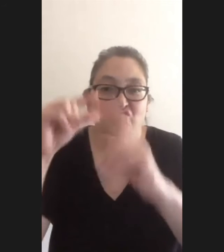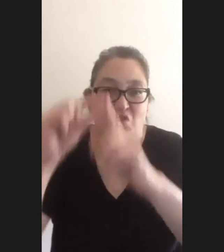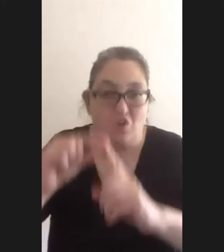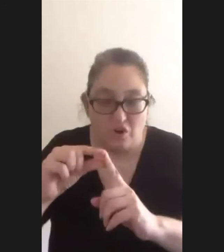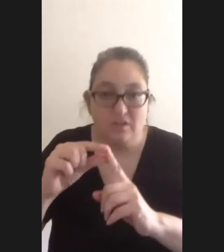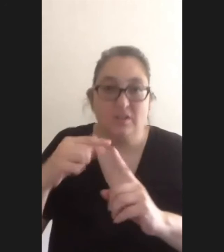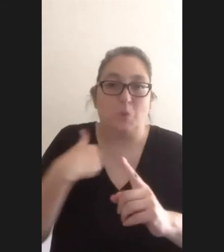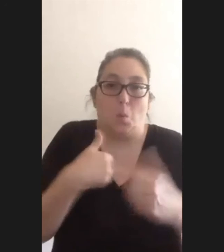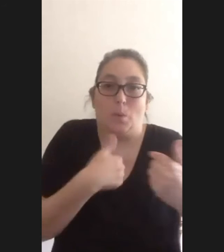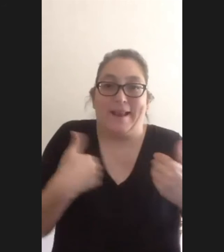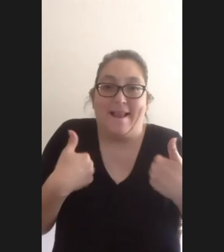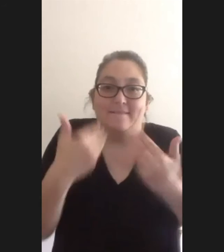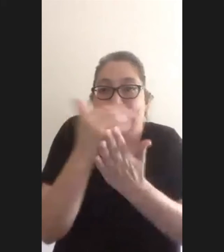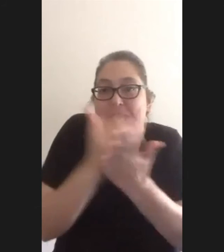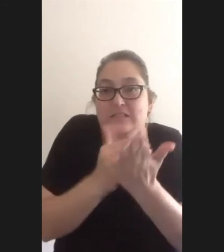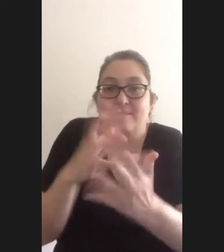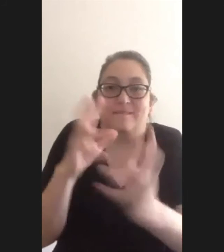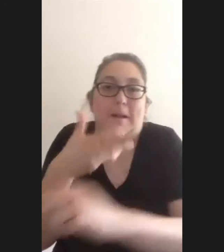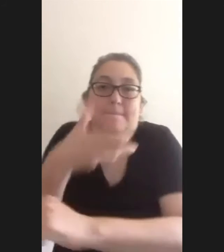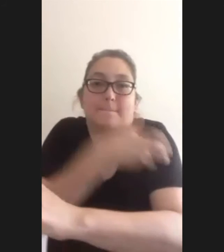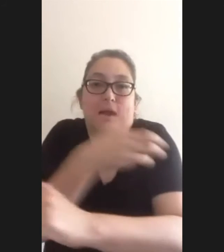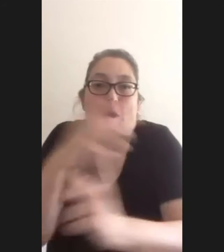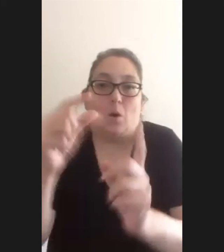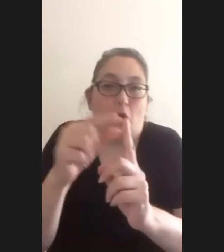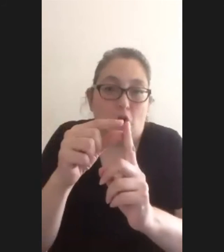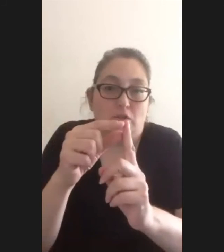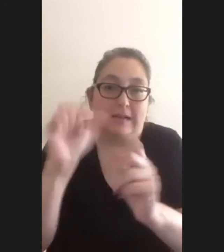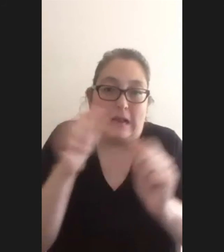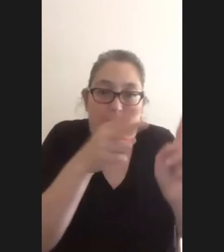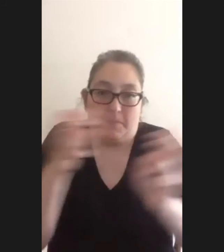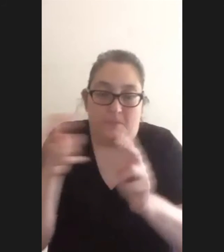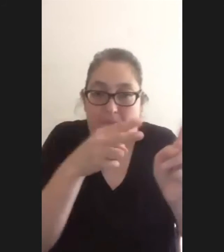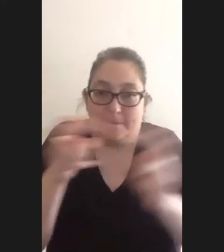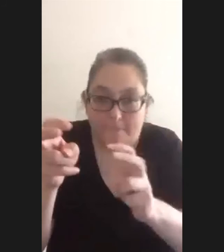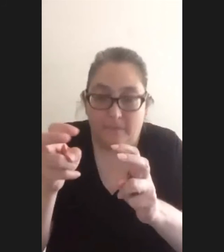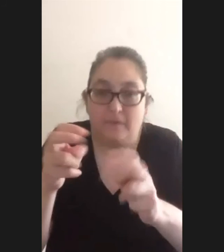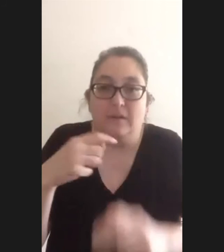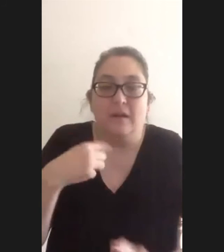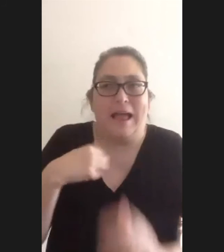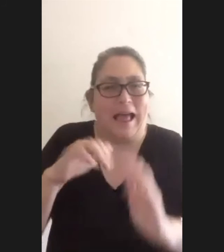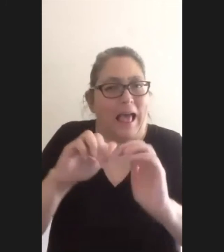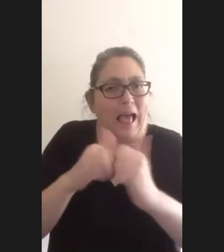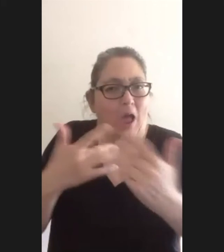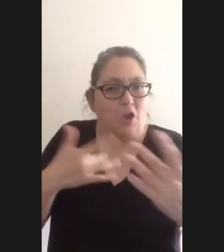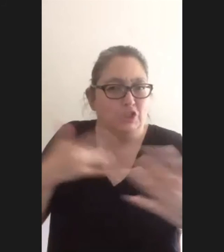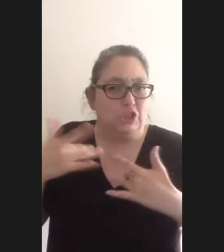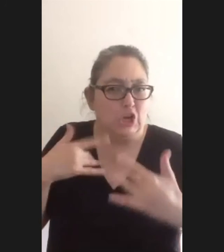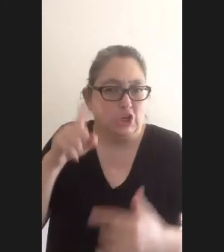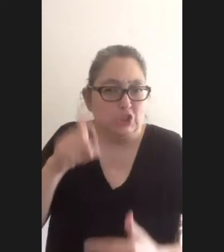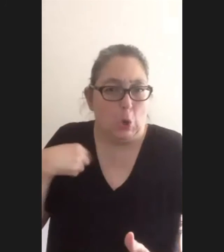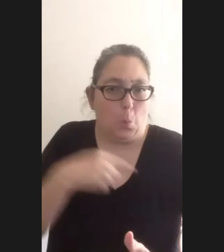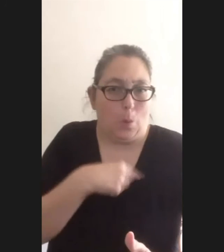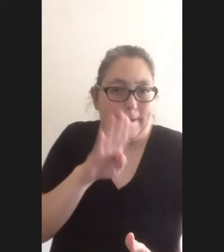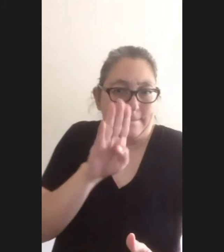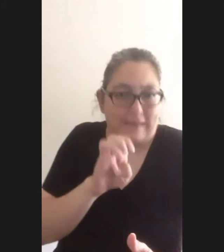their vocabulary is somewhat limited, their terminology. We do have a list of empowering words that might be